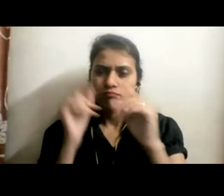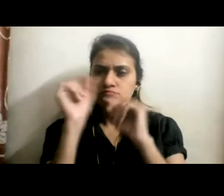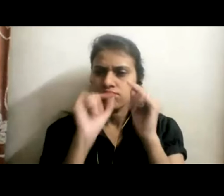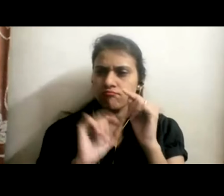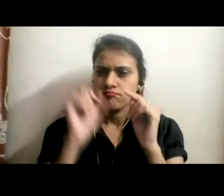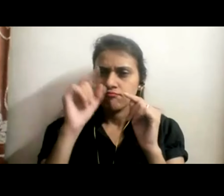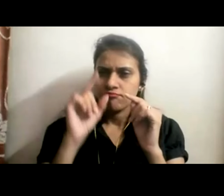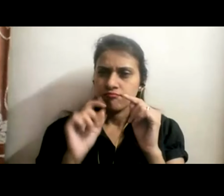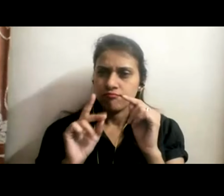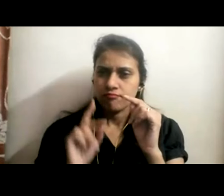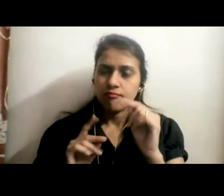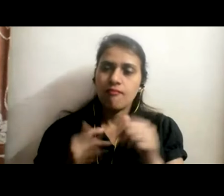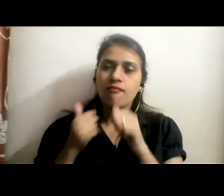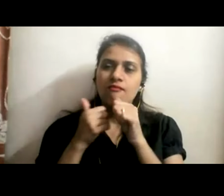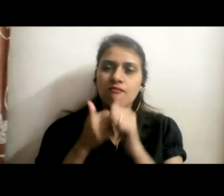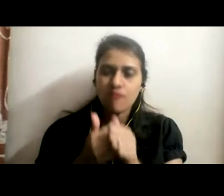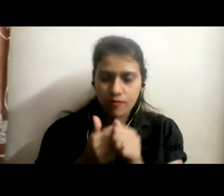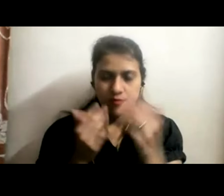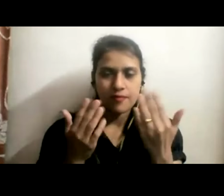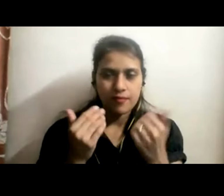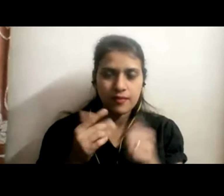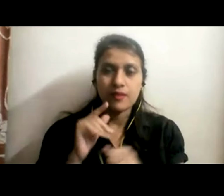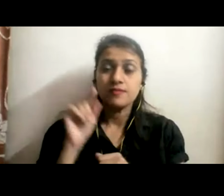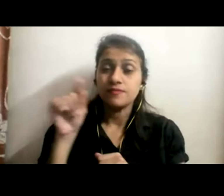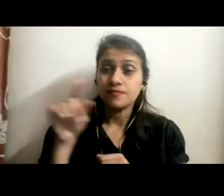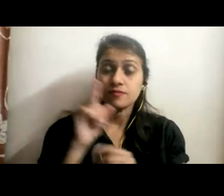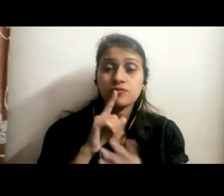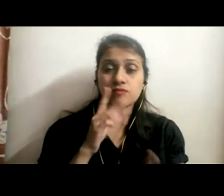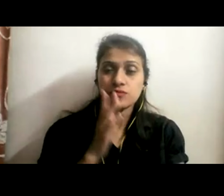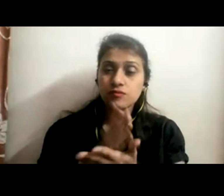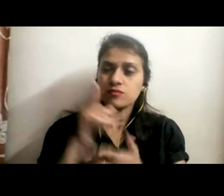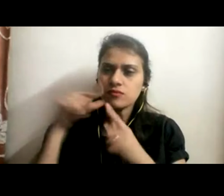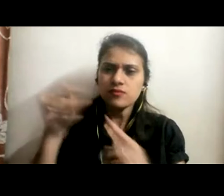revealed until and unless a certain question is answered, I will make sure that it's not,